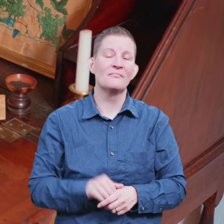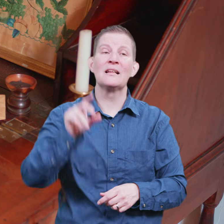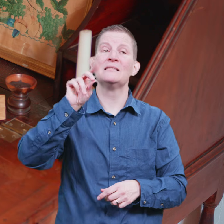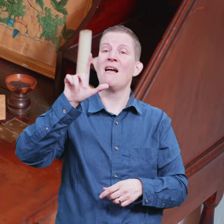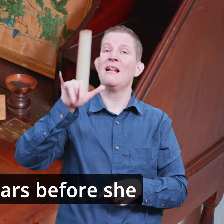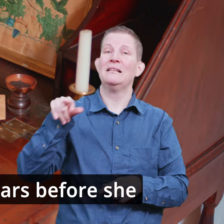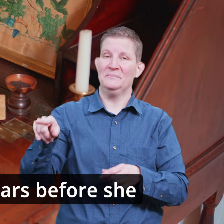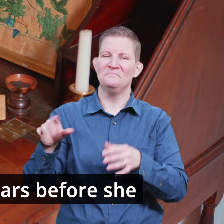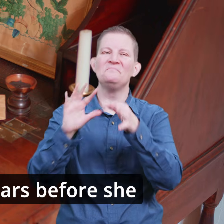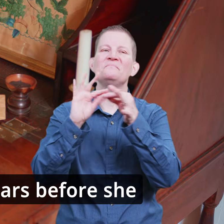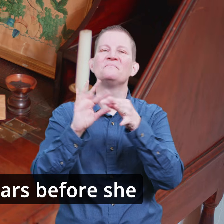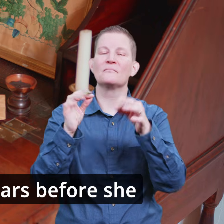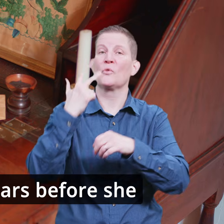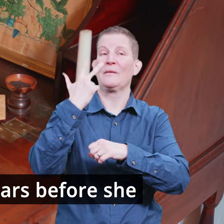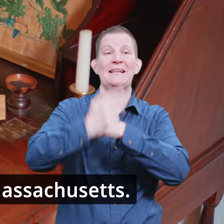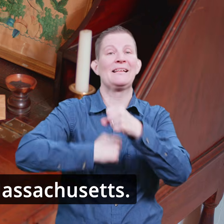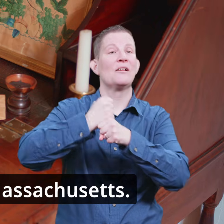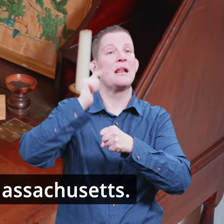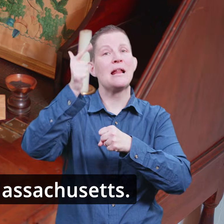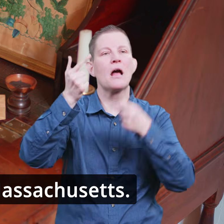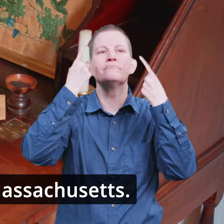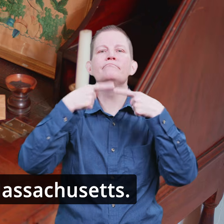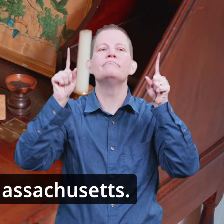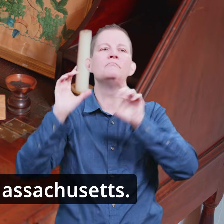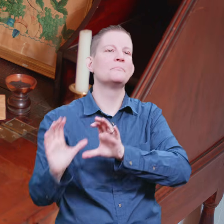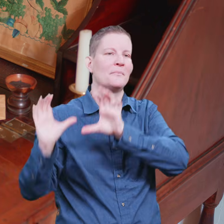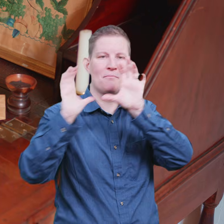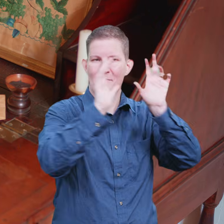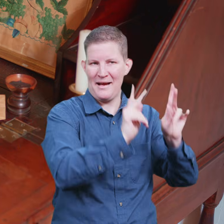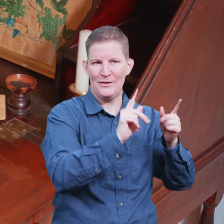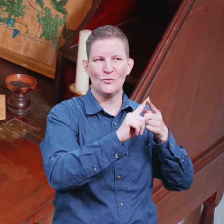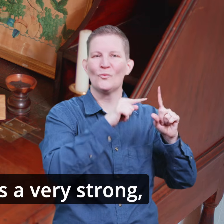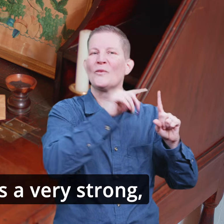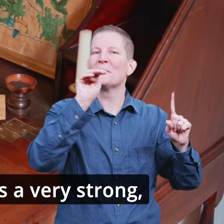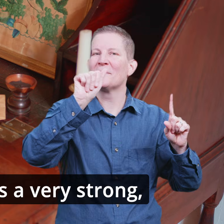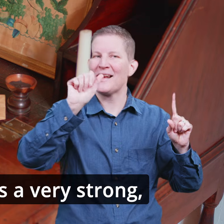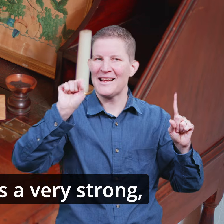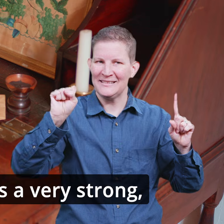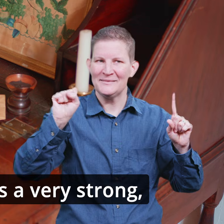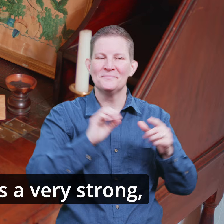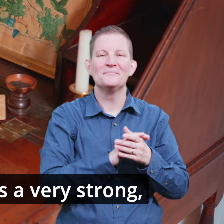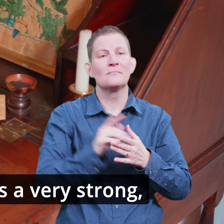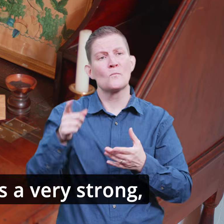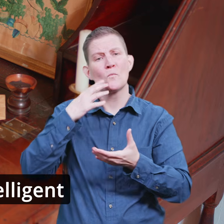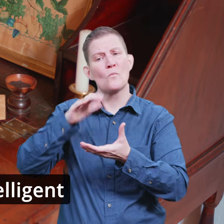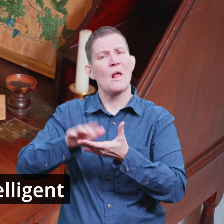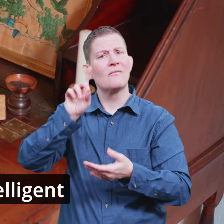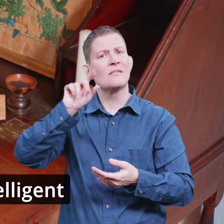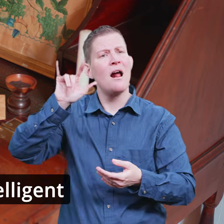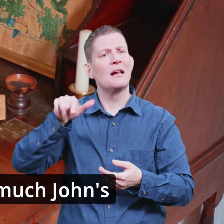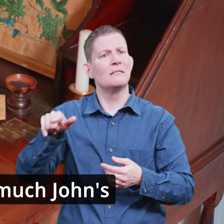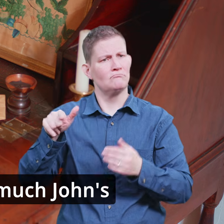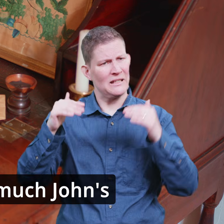Dolly said it took 3 years before she and John came back to Massachusetts. Dolly Quincy was known as a very strong, beautiful,